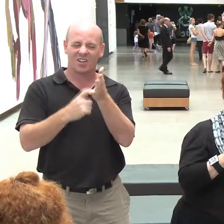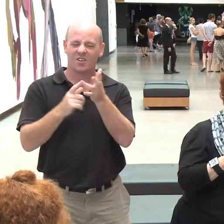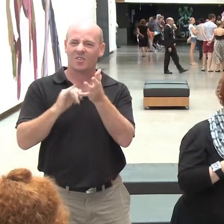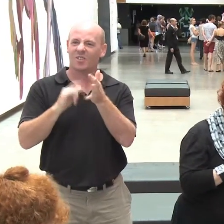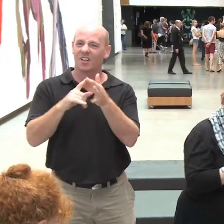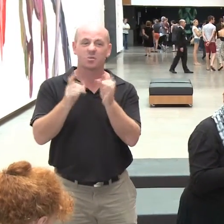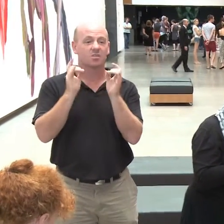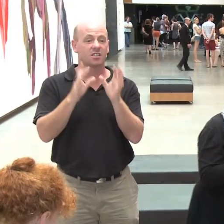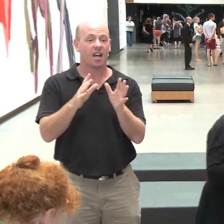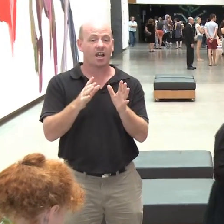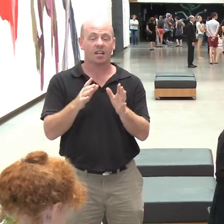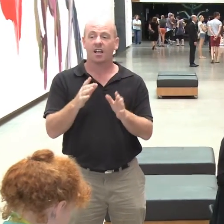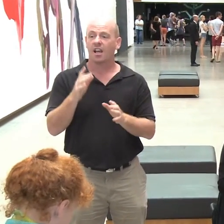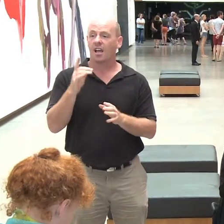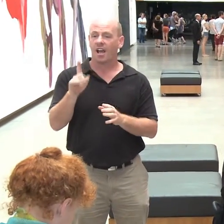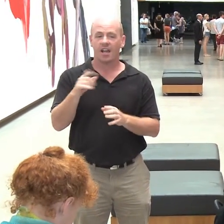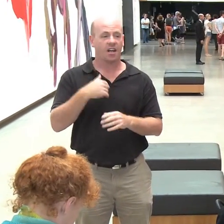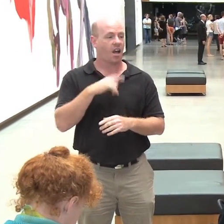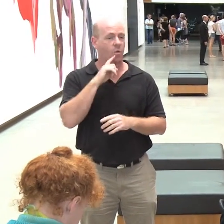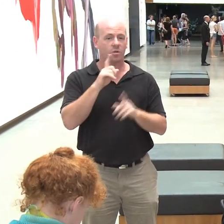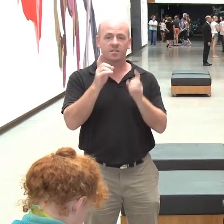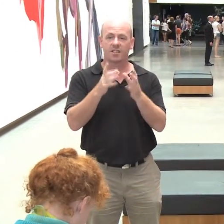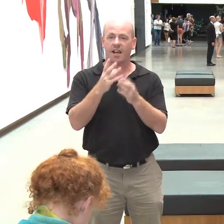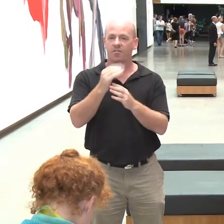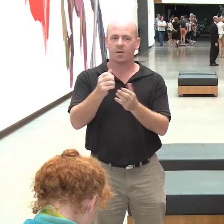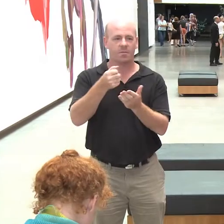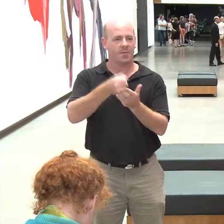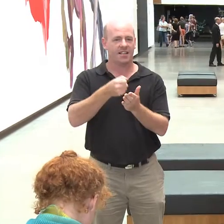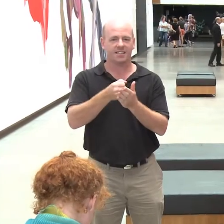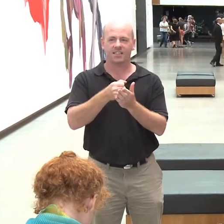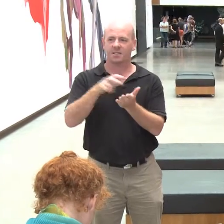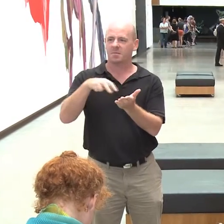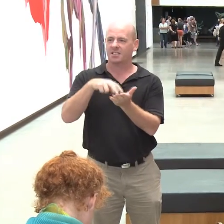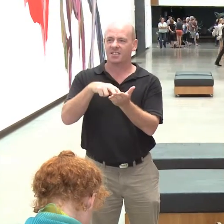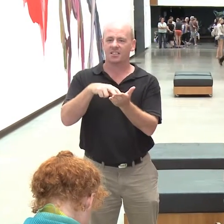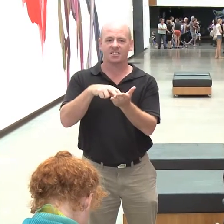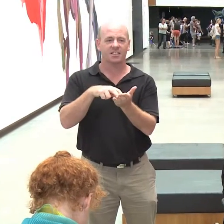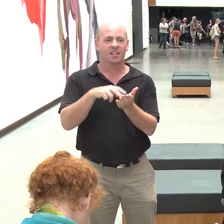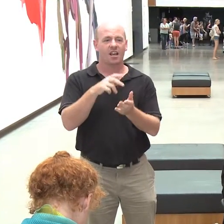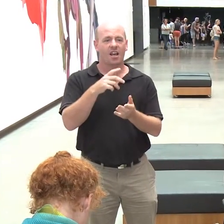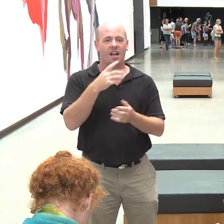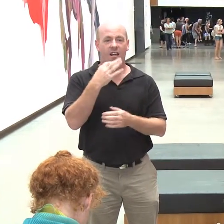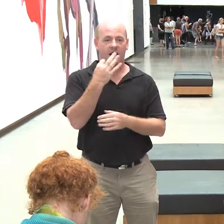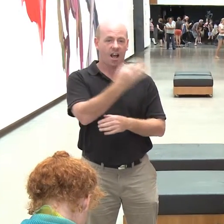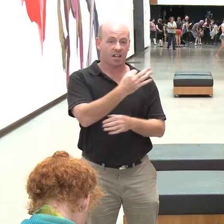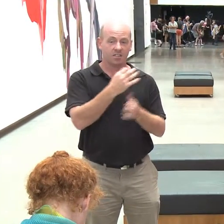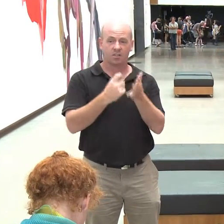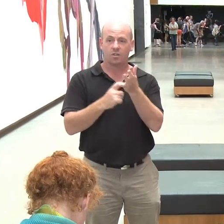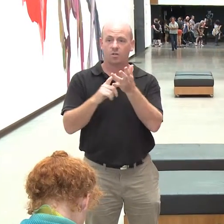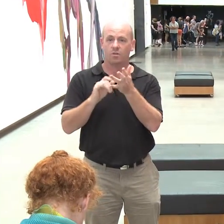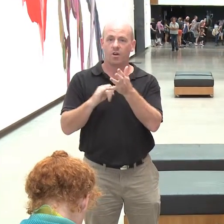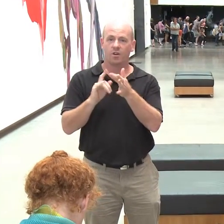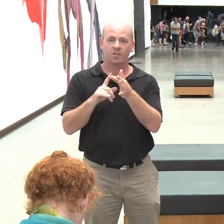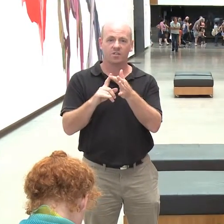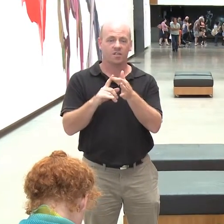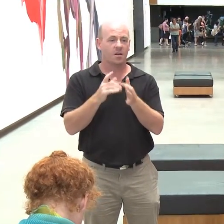can start. And I'm going to start from a very basic position and ask Rose,